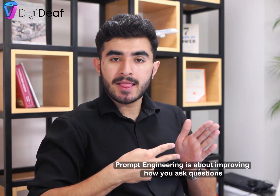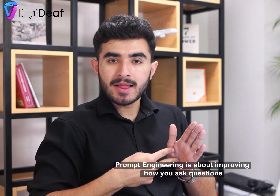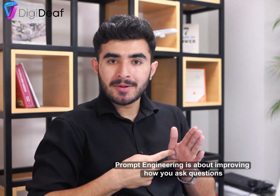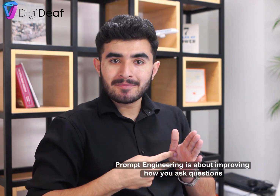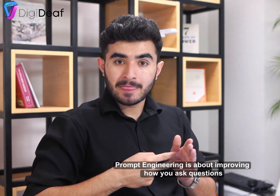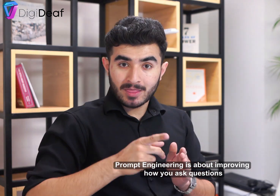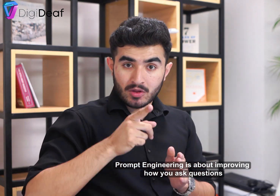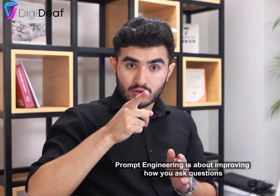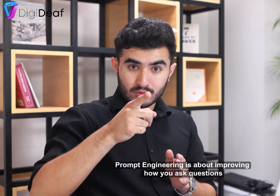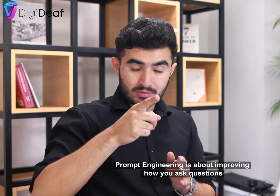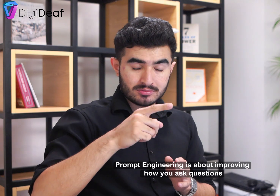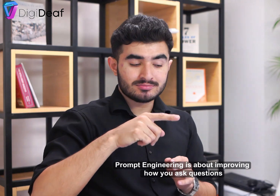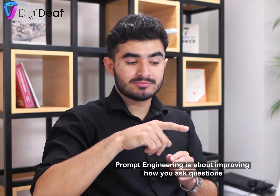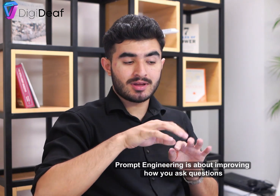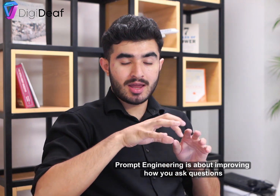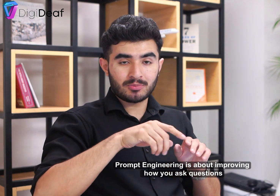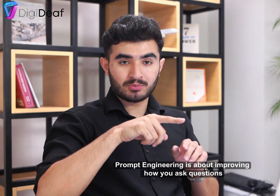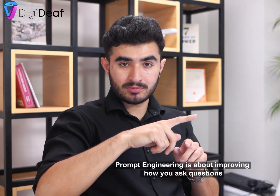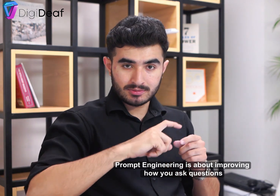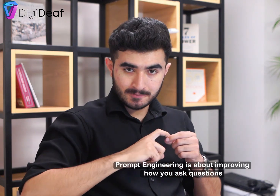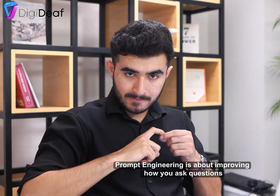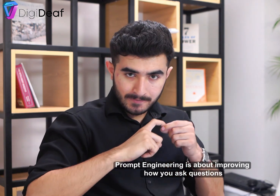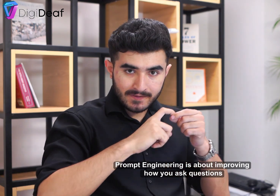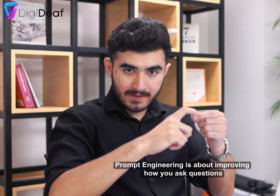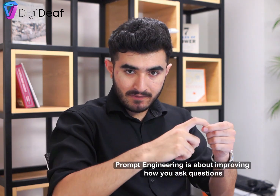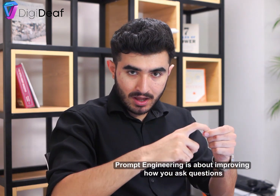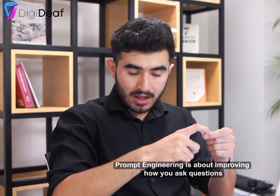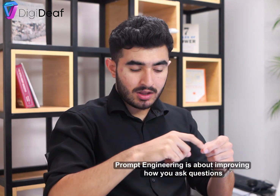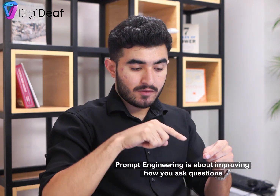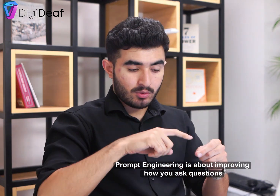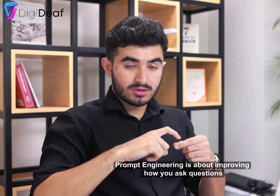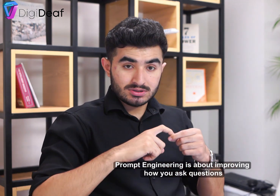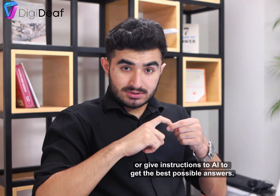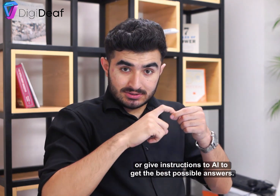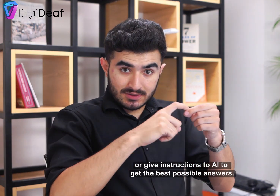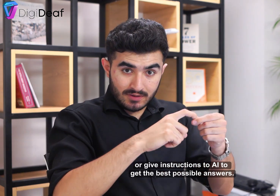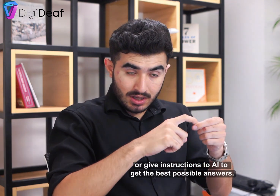Prompt engineering is about improving how you ask questions